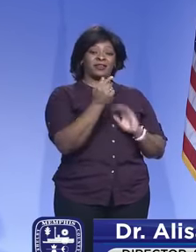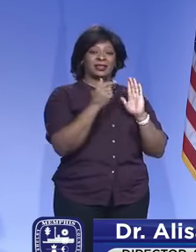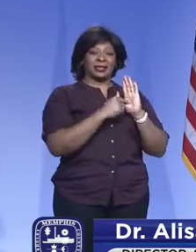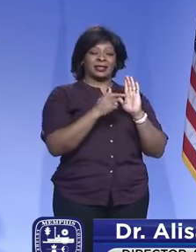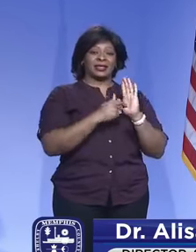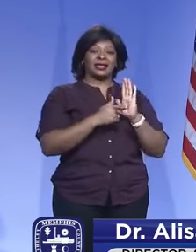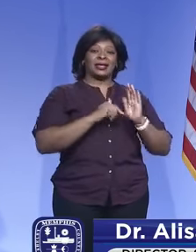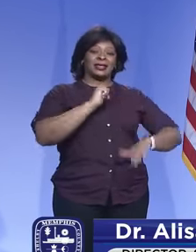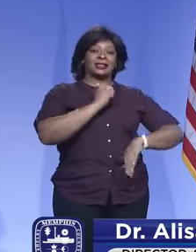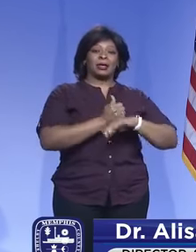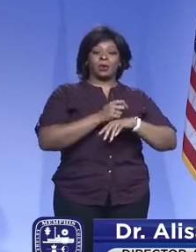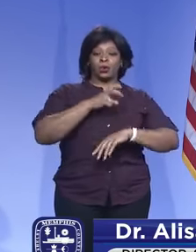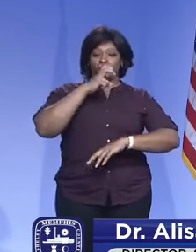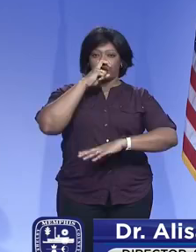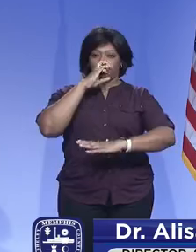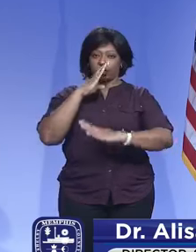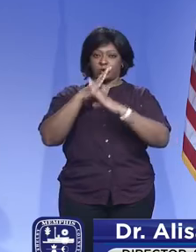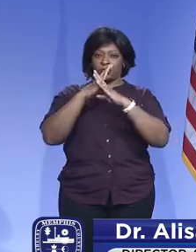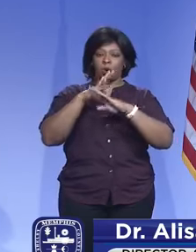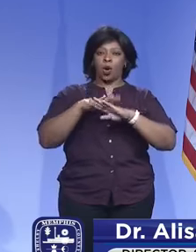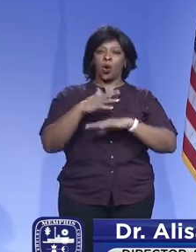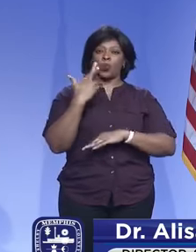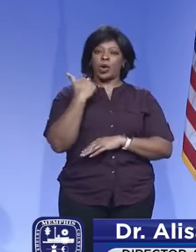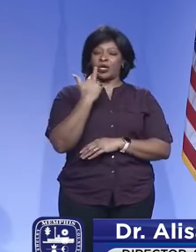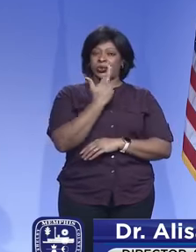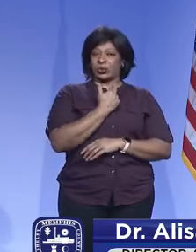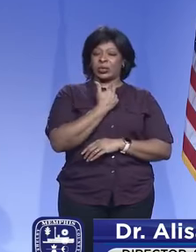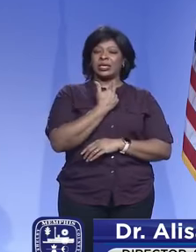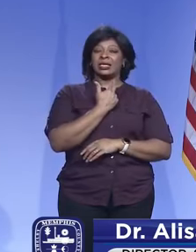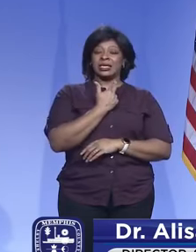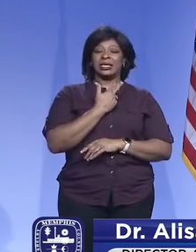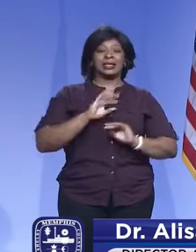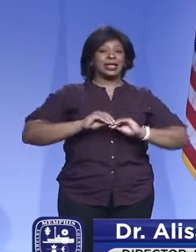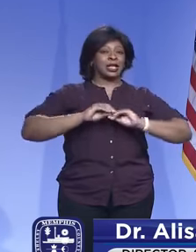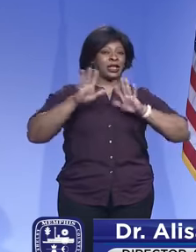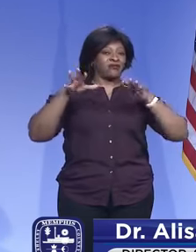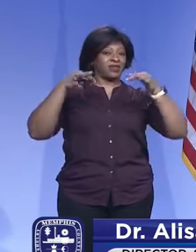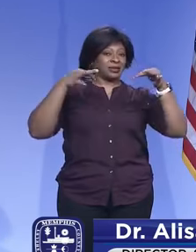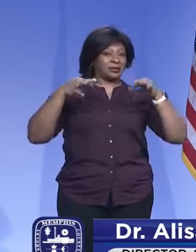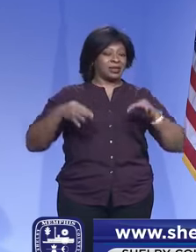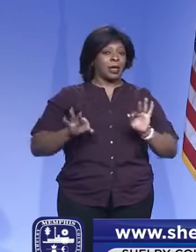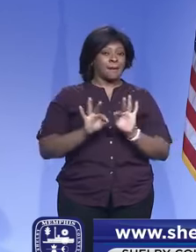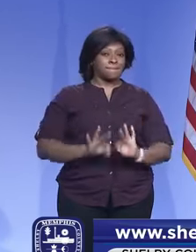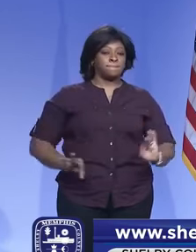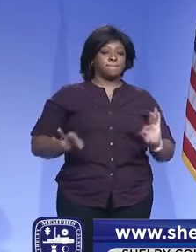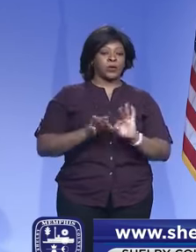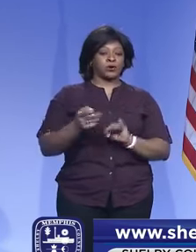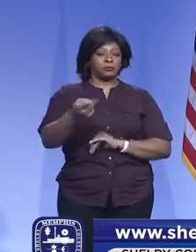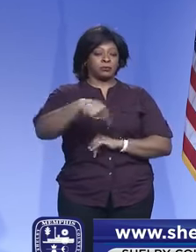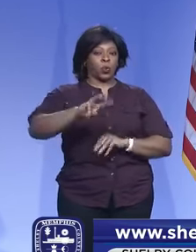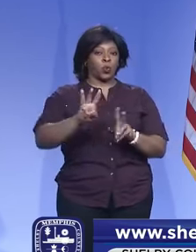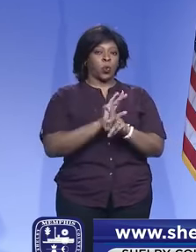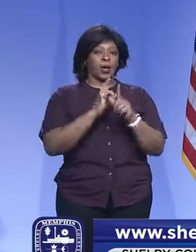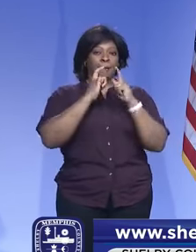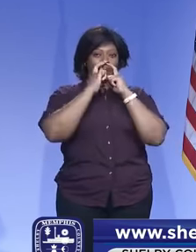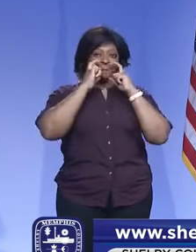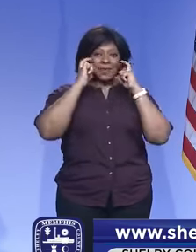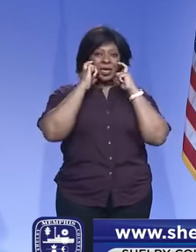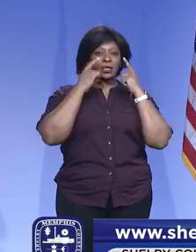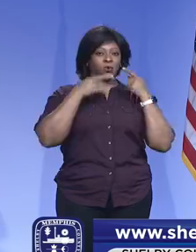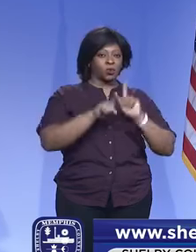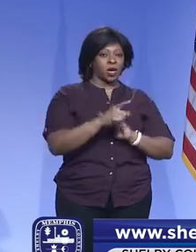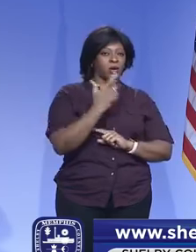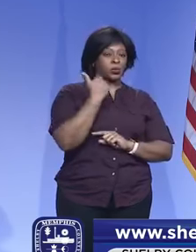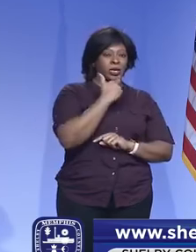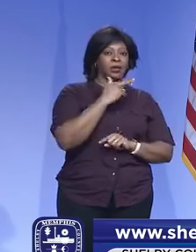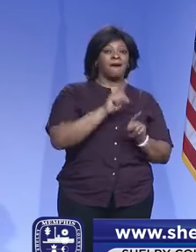to place restrictions on restaurants, clarify the importance of masking not only in the restaurants but also